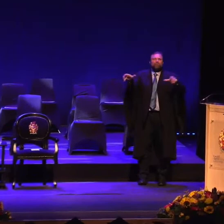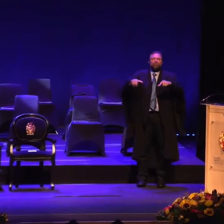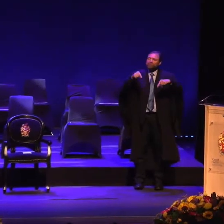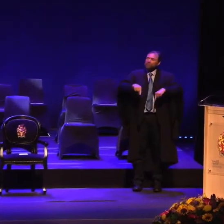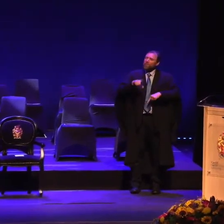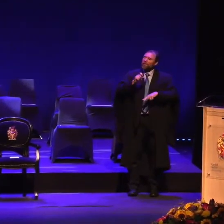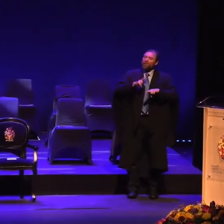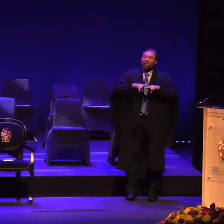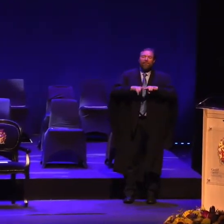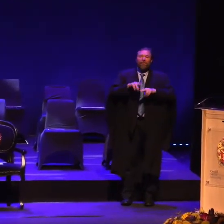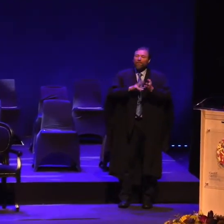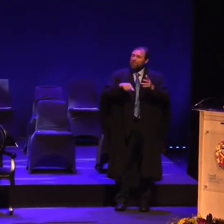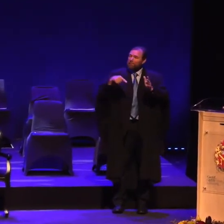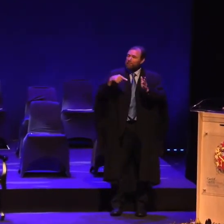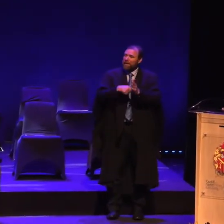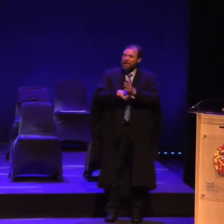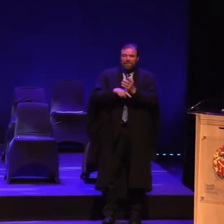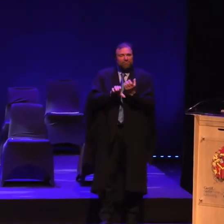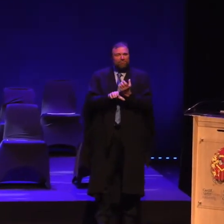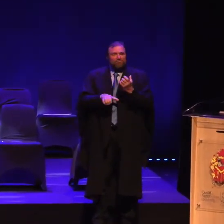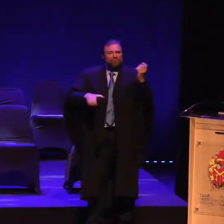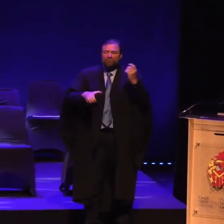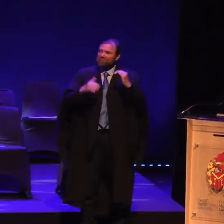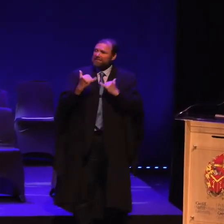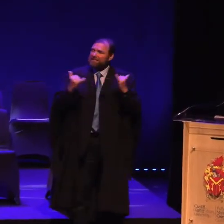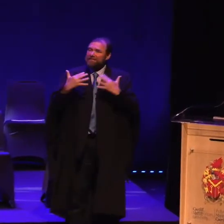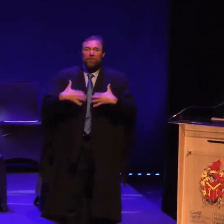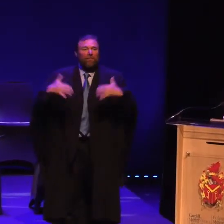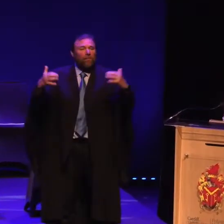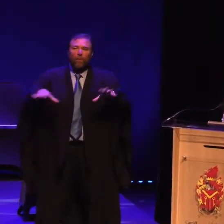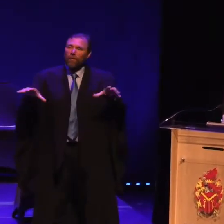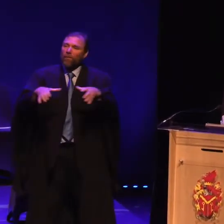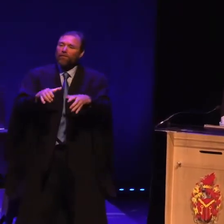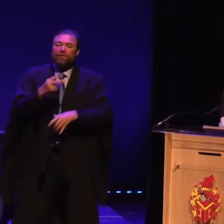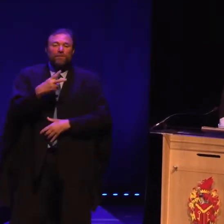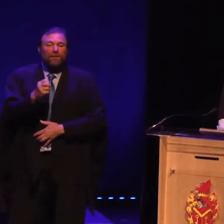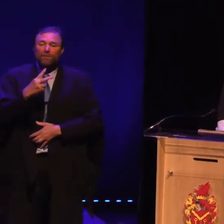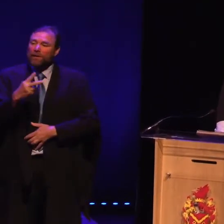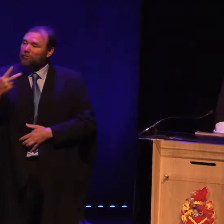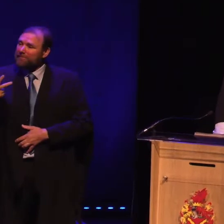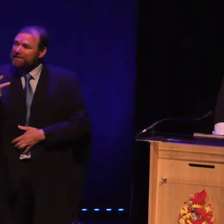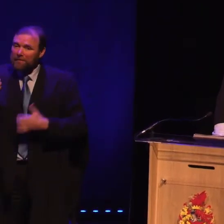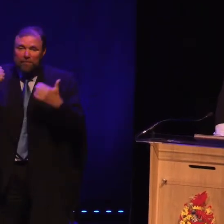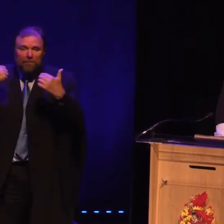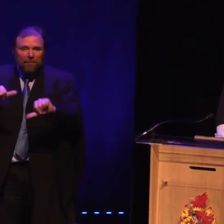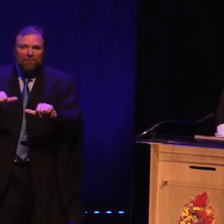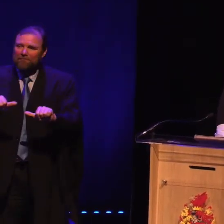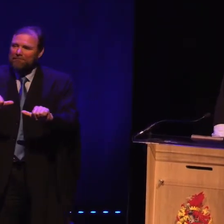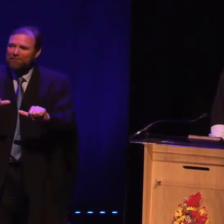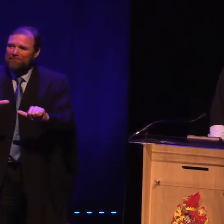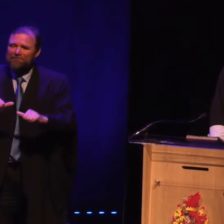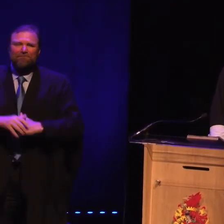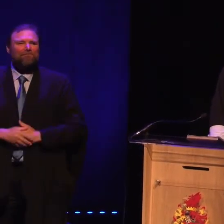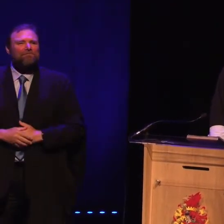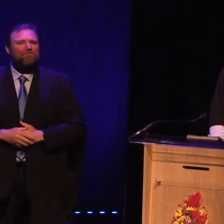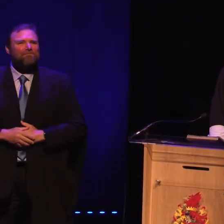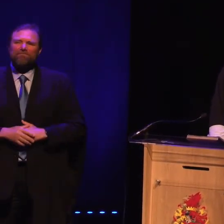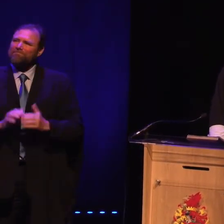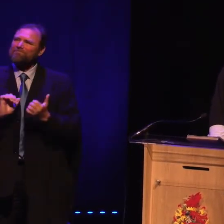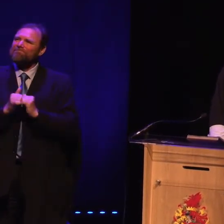graduation ceremonies for the class of 2023. You have made it. Ffrindiau a